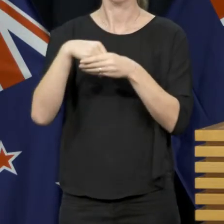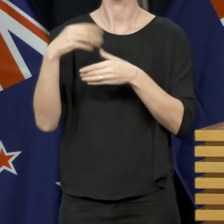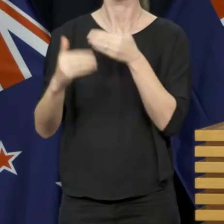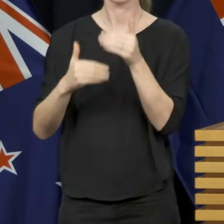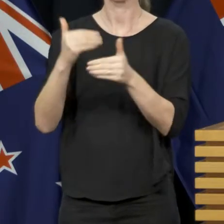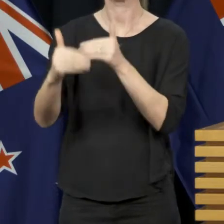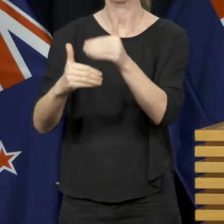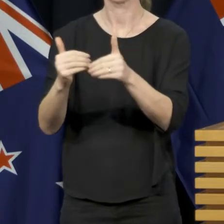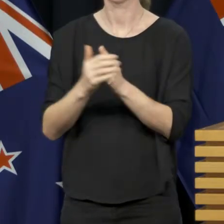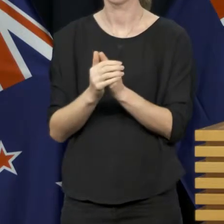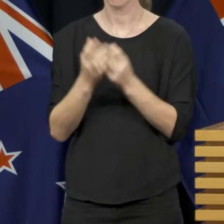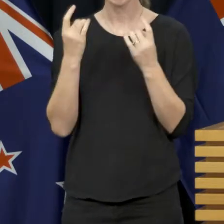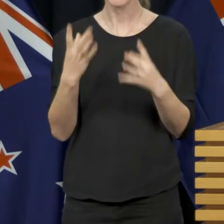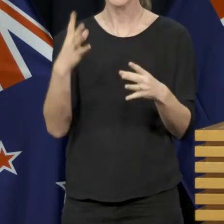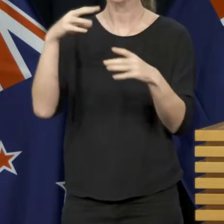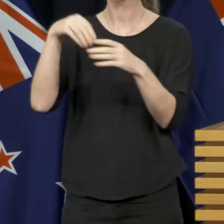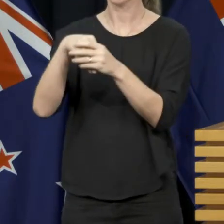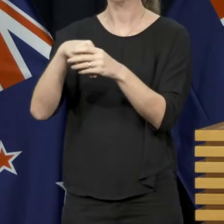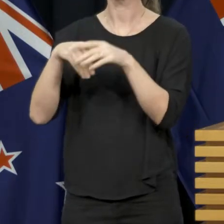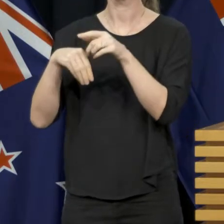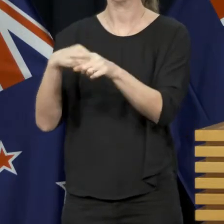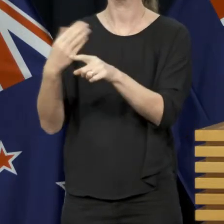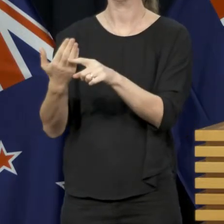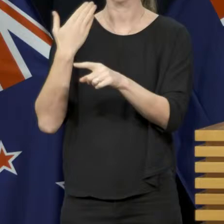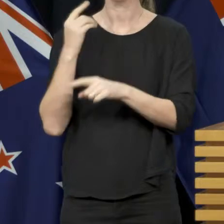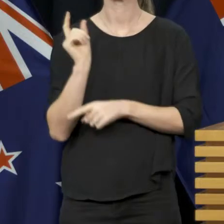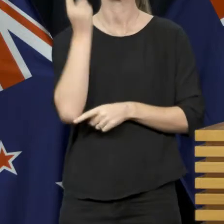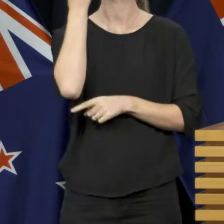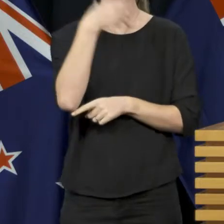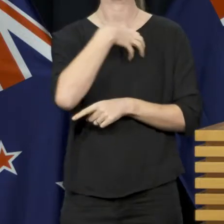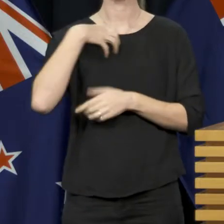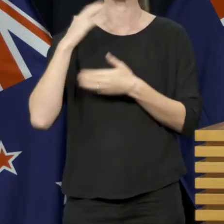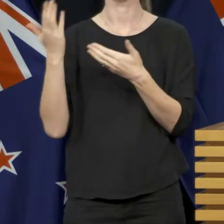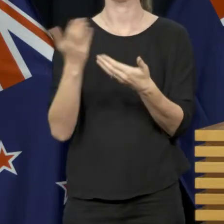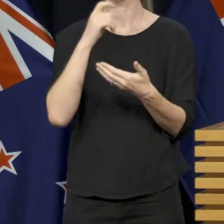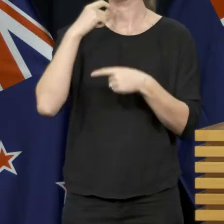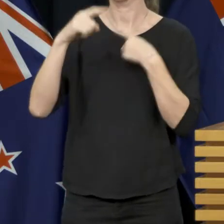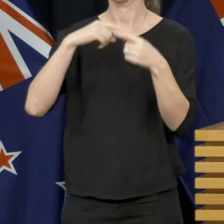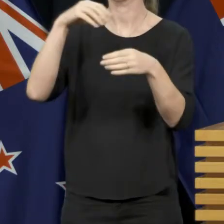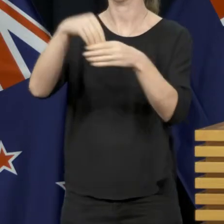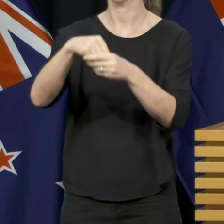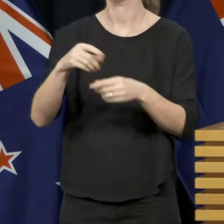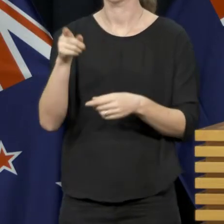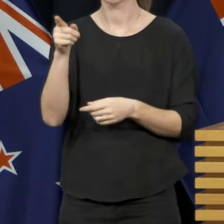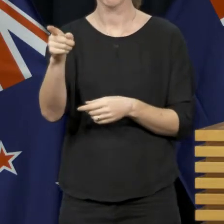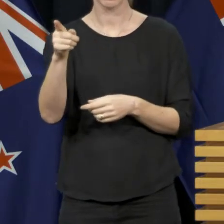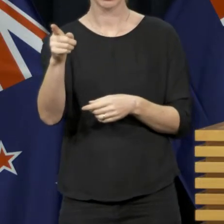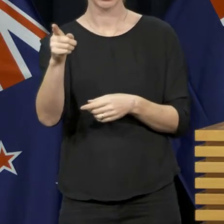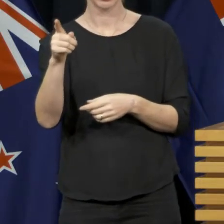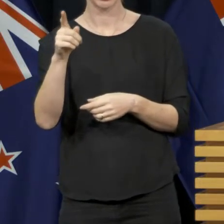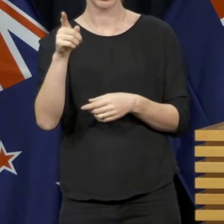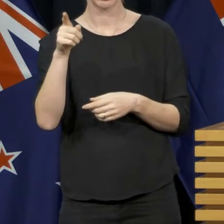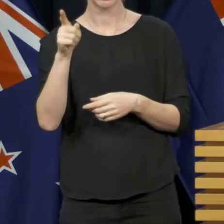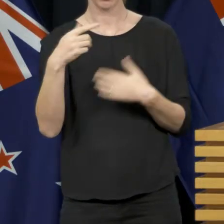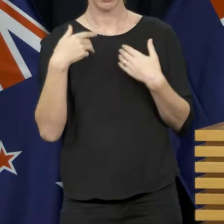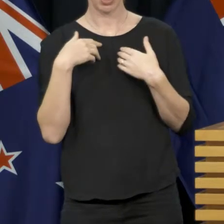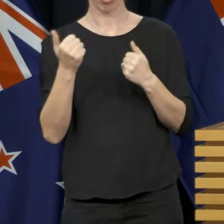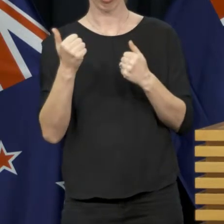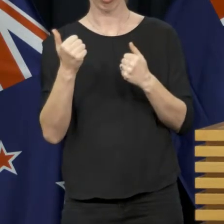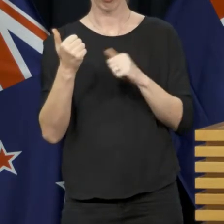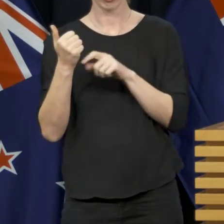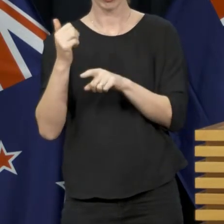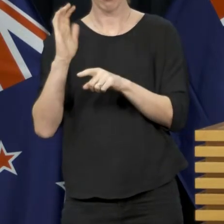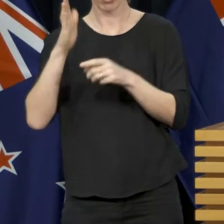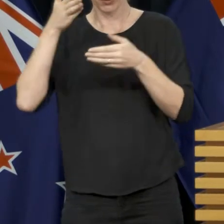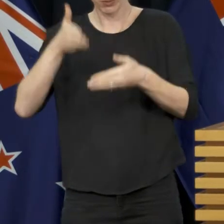I was already involved in that process as Minister of State Services, and I'll continue to be involved in that. Of the Labor Health Manifesto, there's going to be